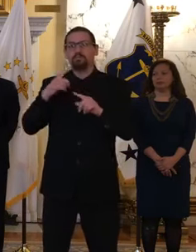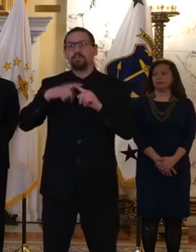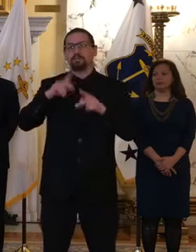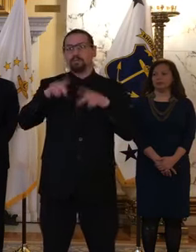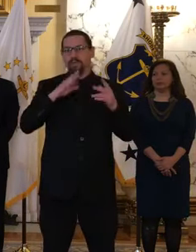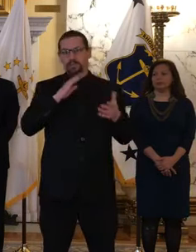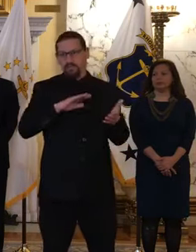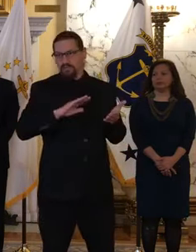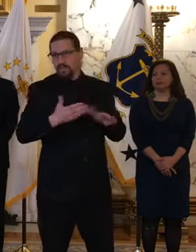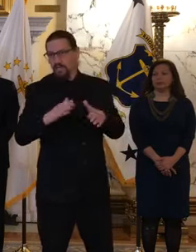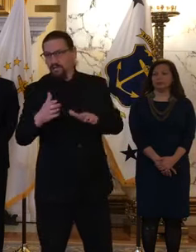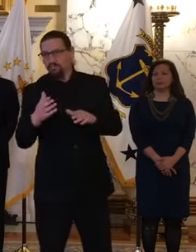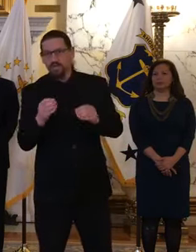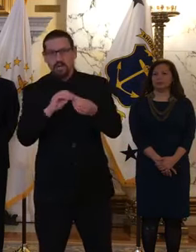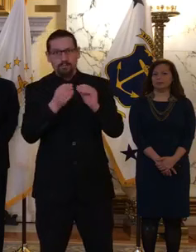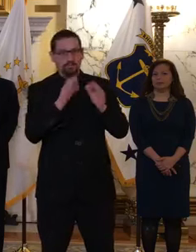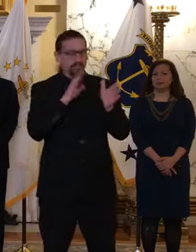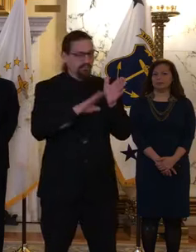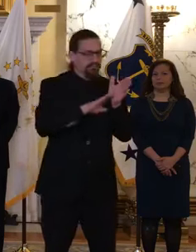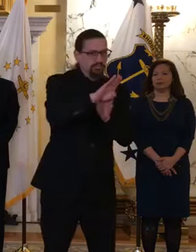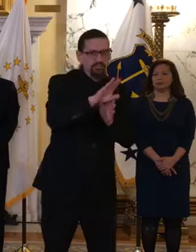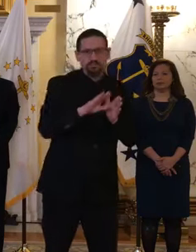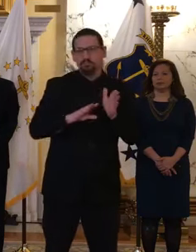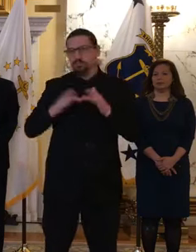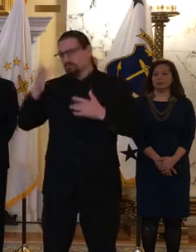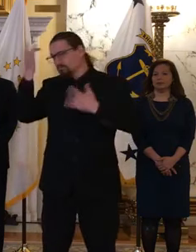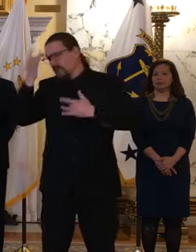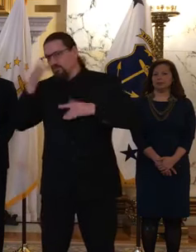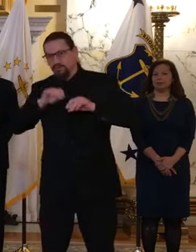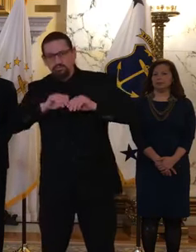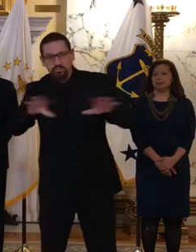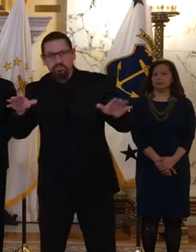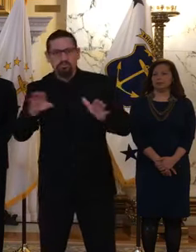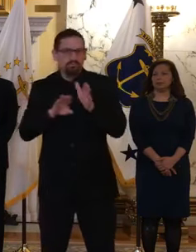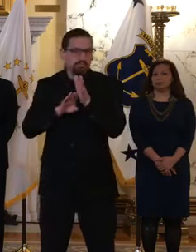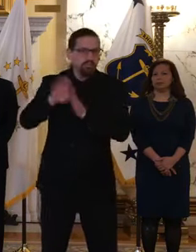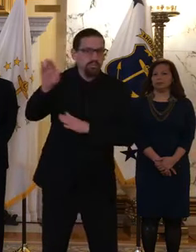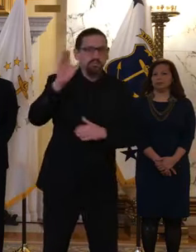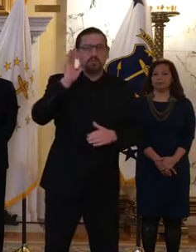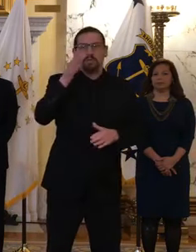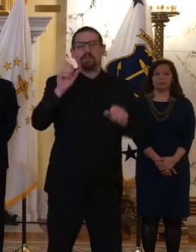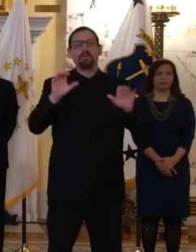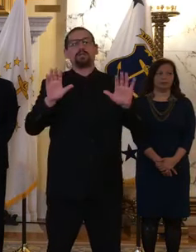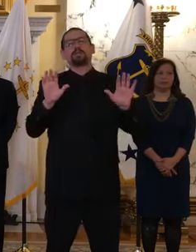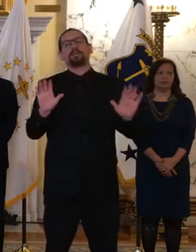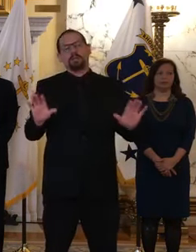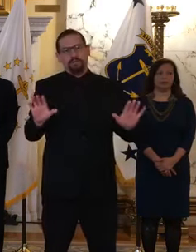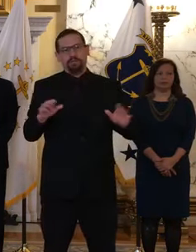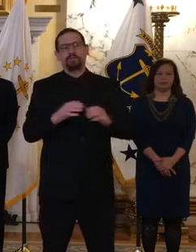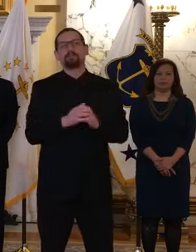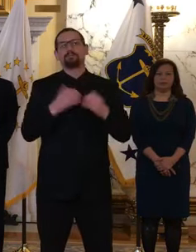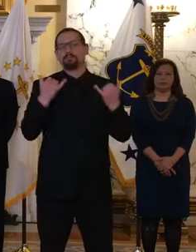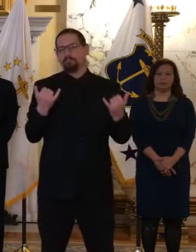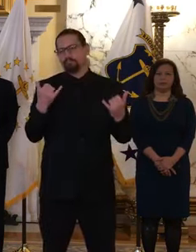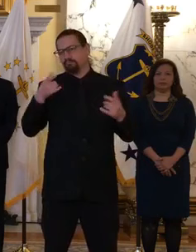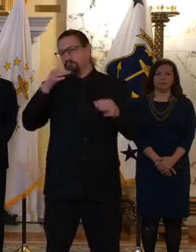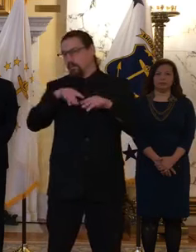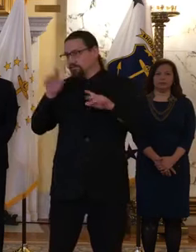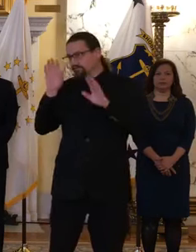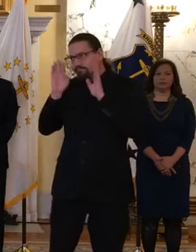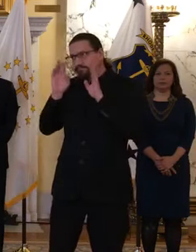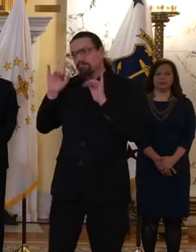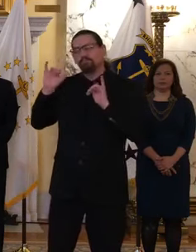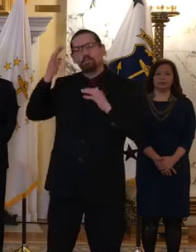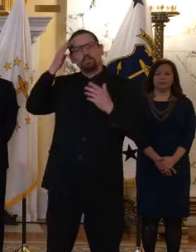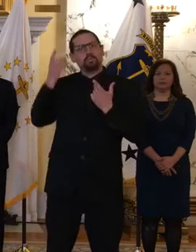country. So best thing you can do in order to stay calm is to stay informed, and the best way to do that is to get your